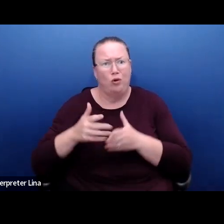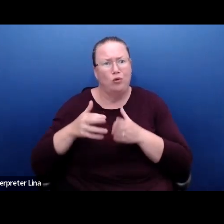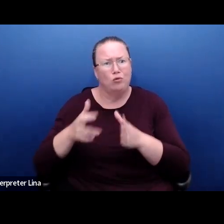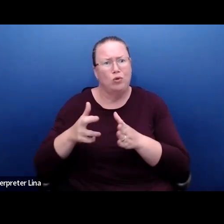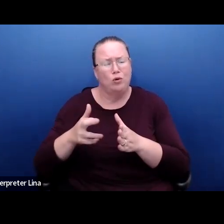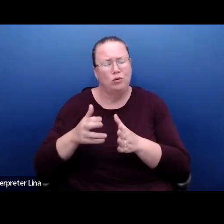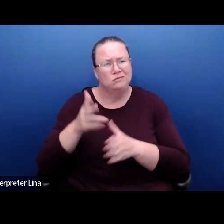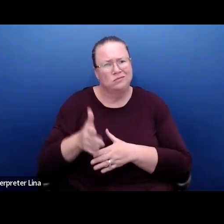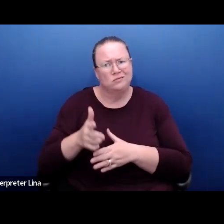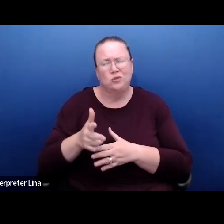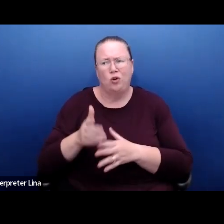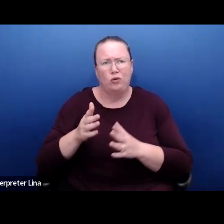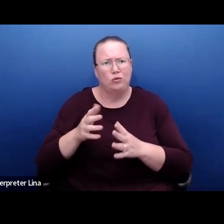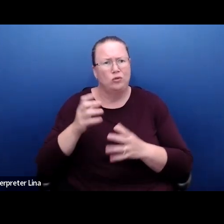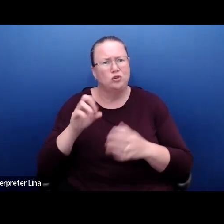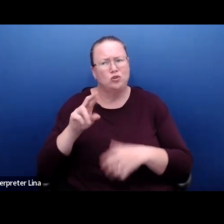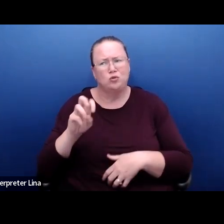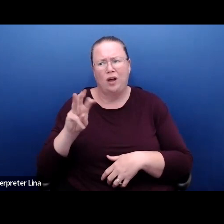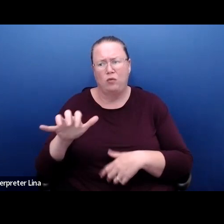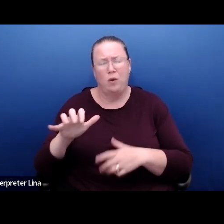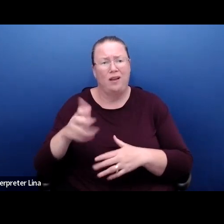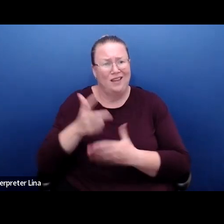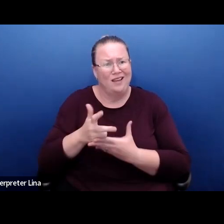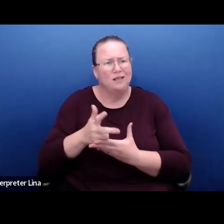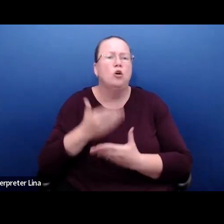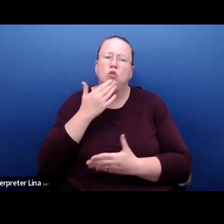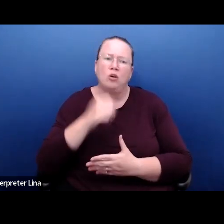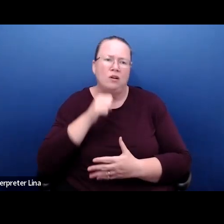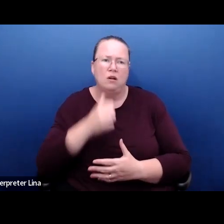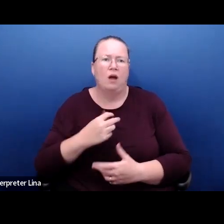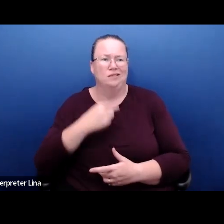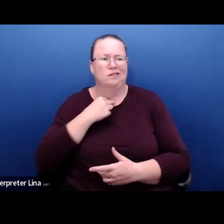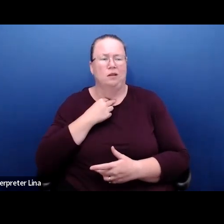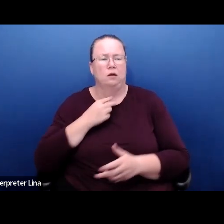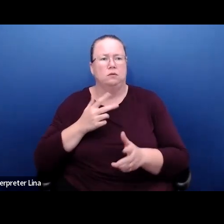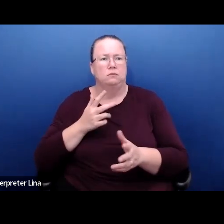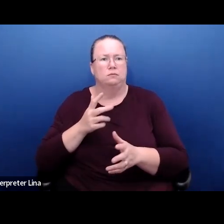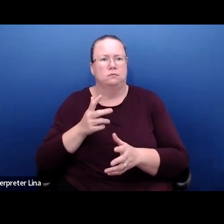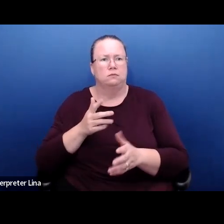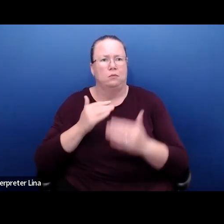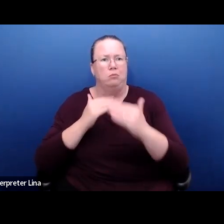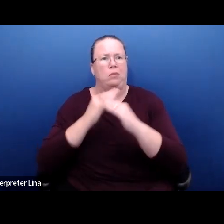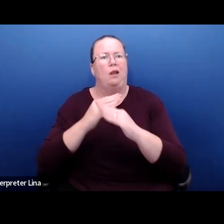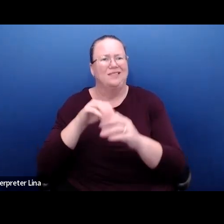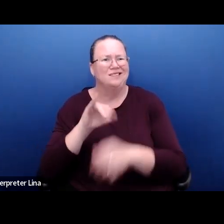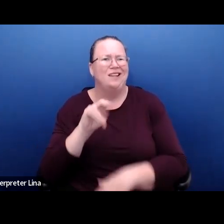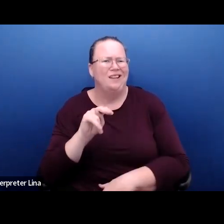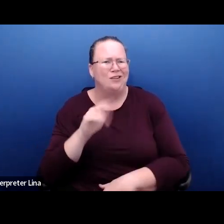or at the end of a driveway. It's good to not be blocked in if at all possible.